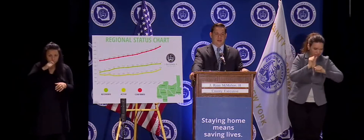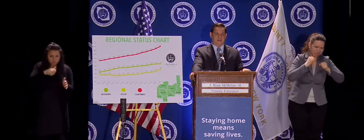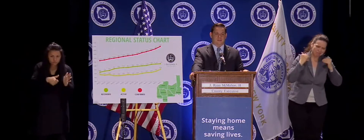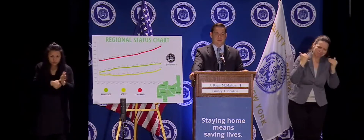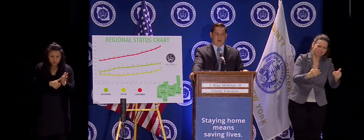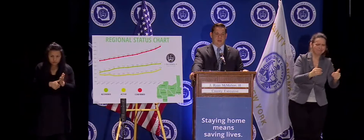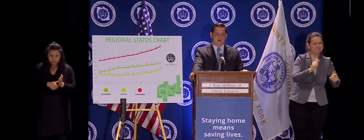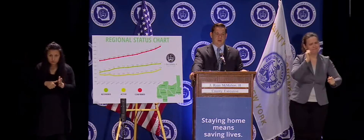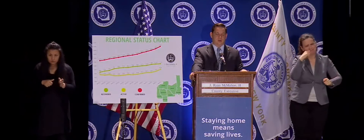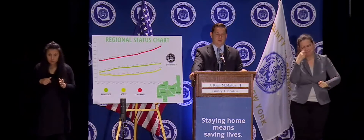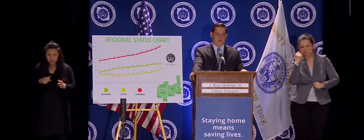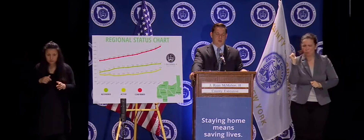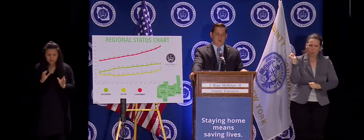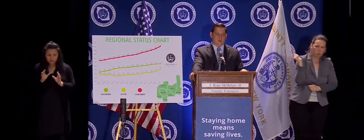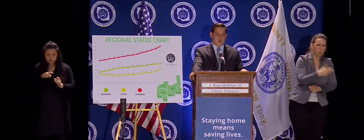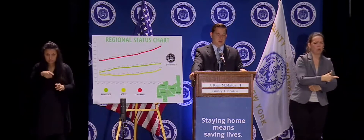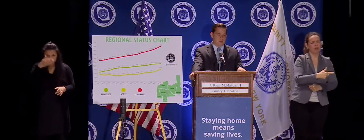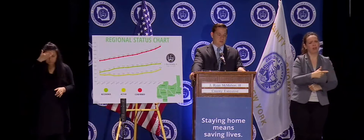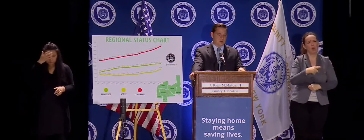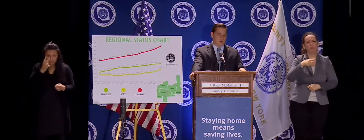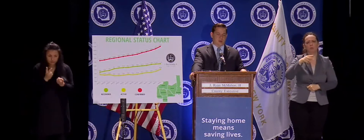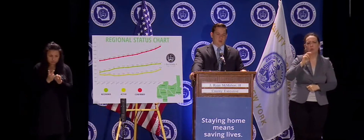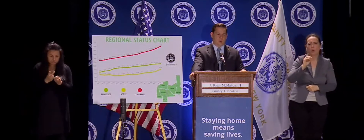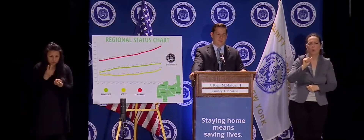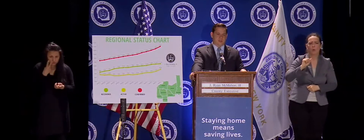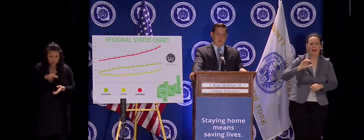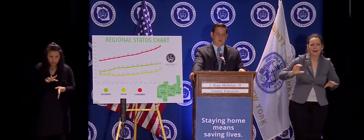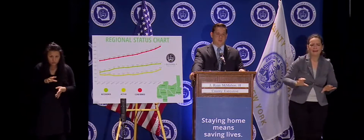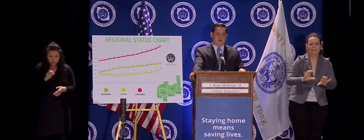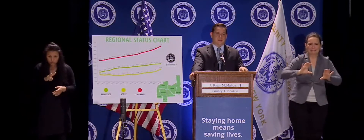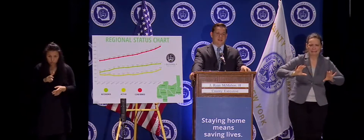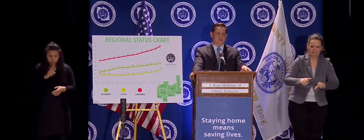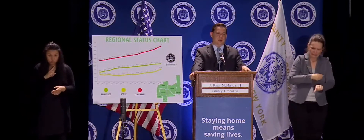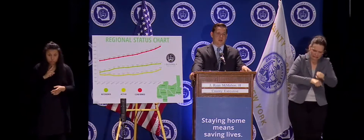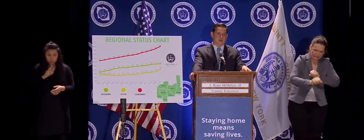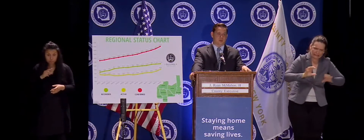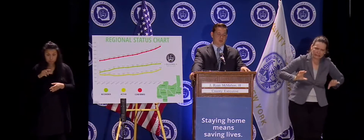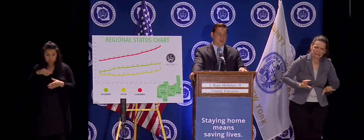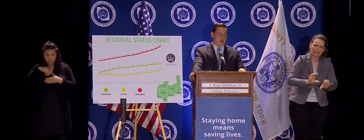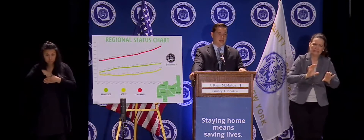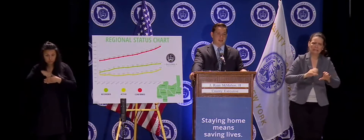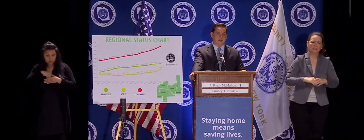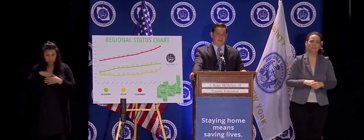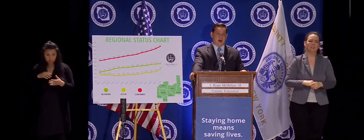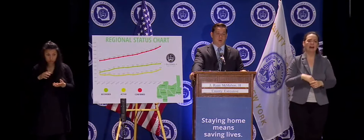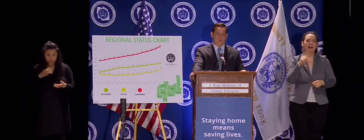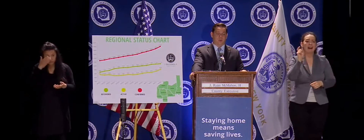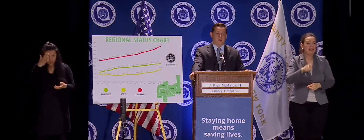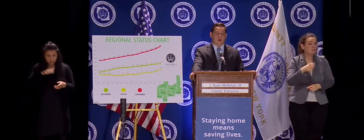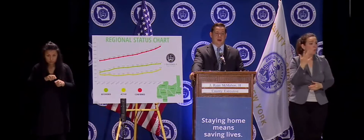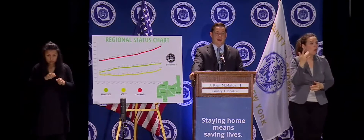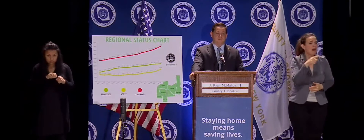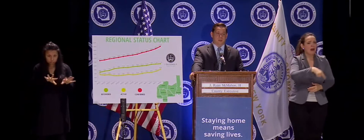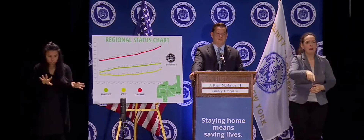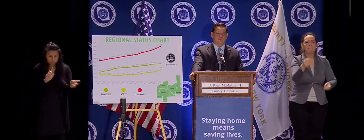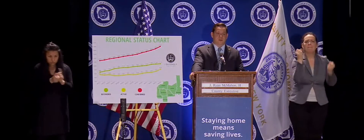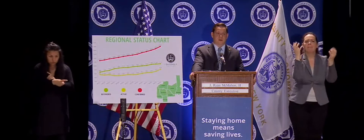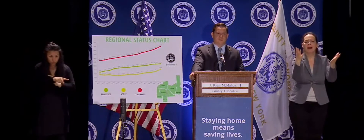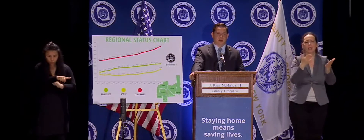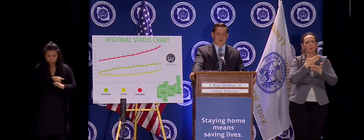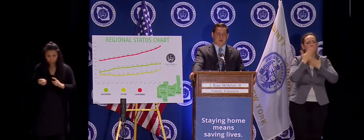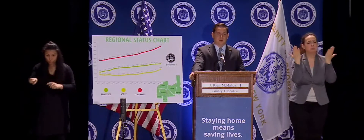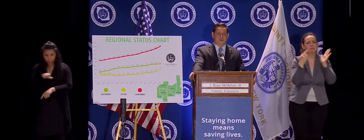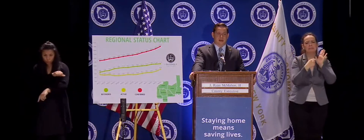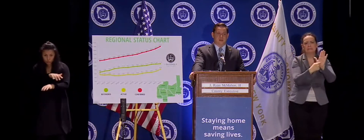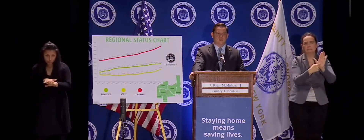the light symptomatic carriers, so that you can quickly quarantine them and eliminate that spread to the community and get them help. If